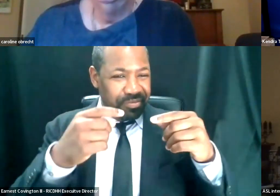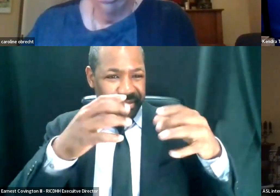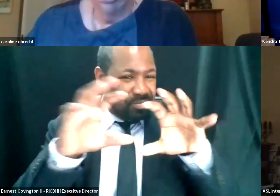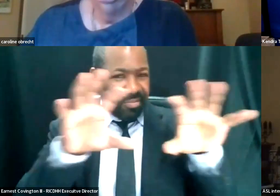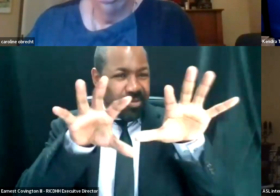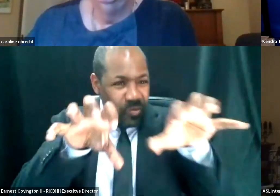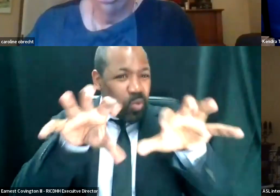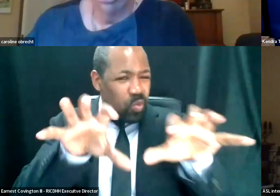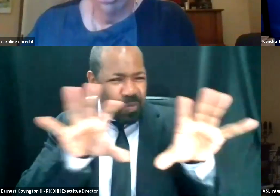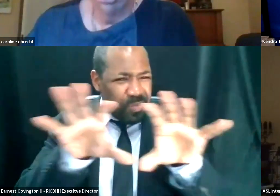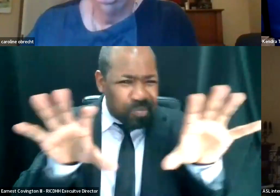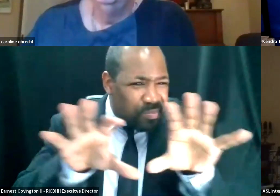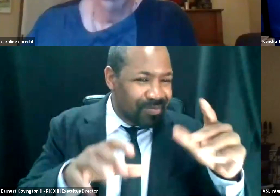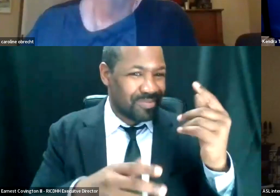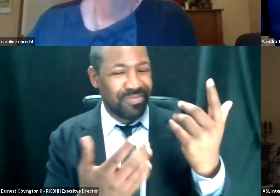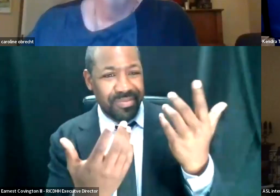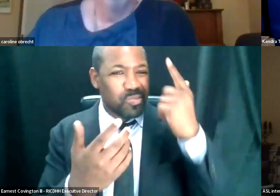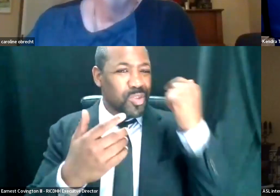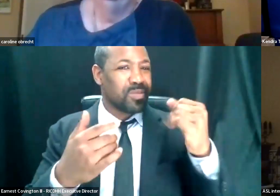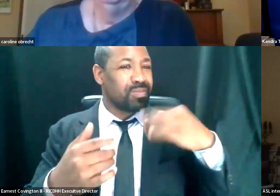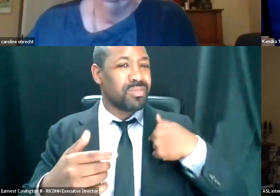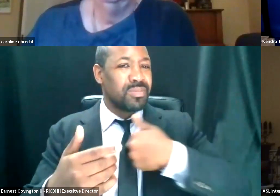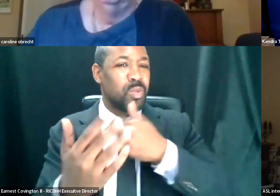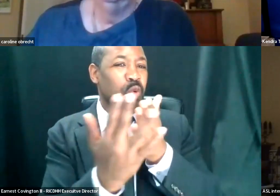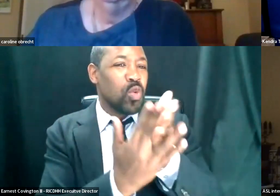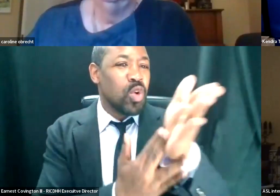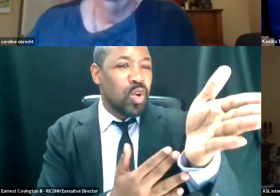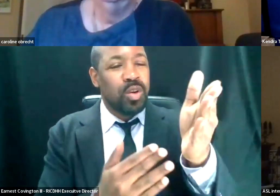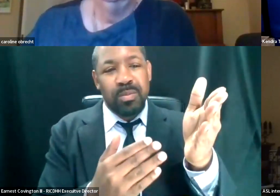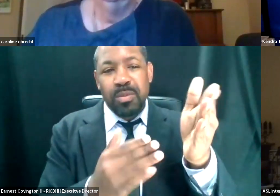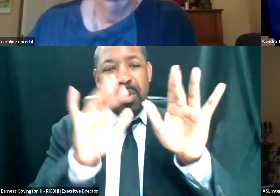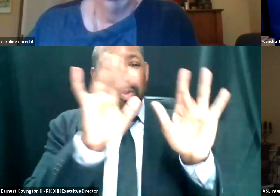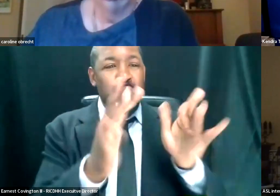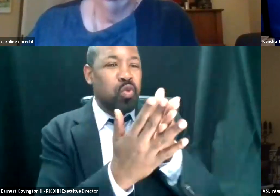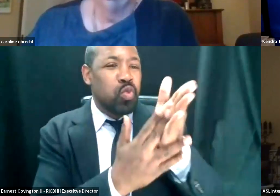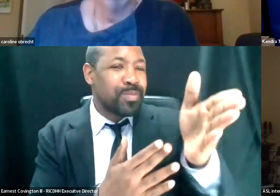my computer has been having trouble. It keeps on freezing.